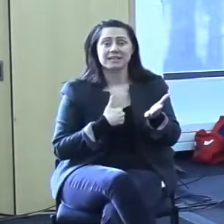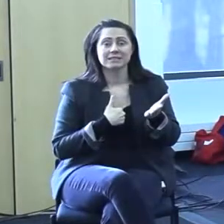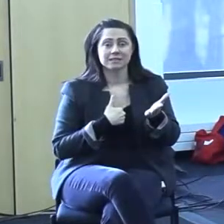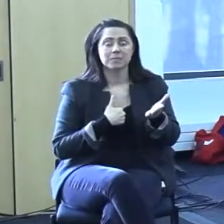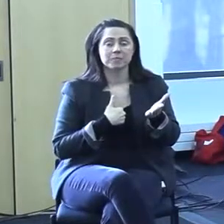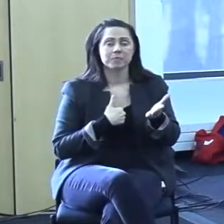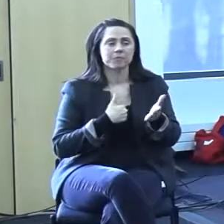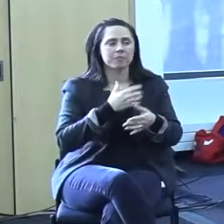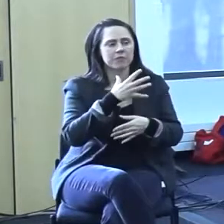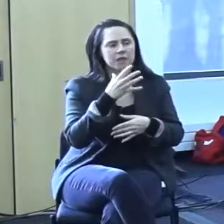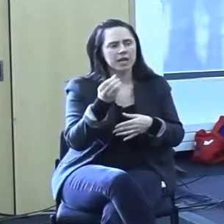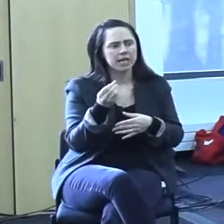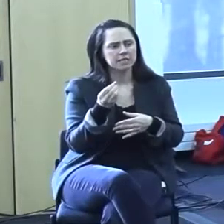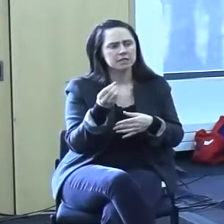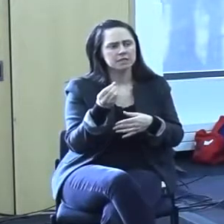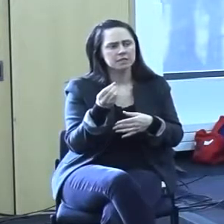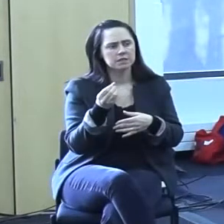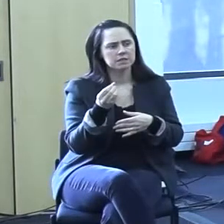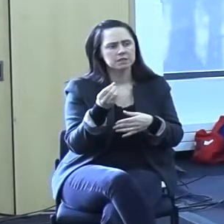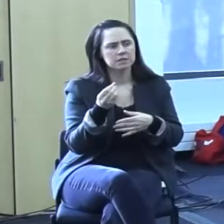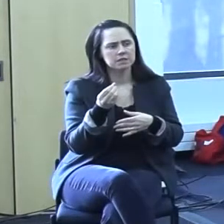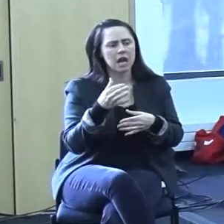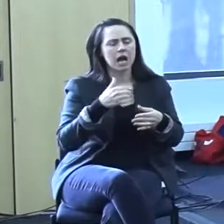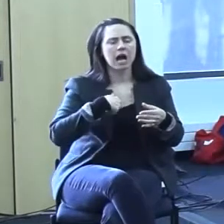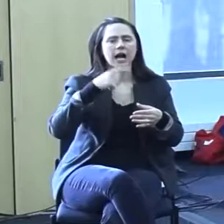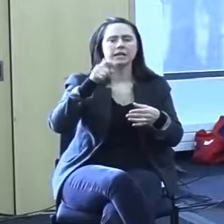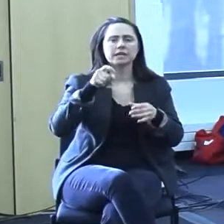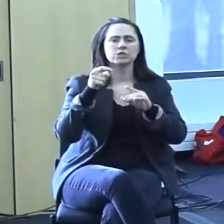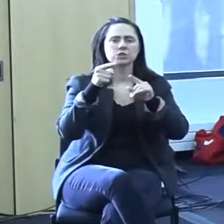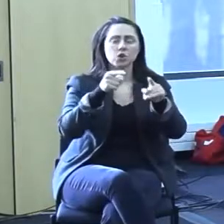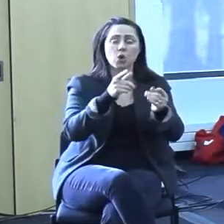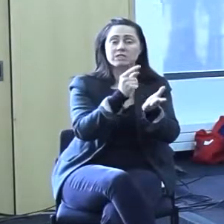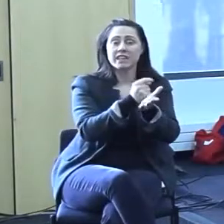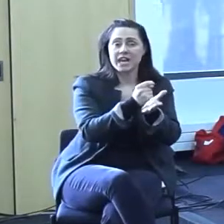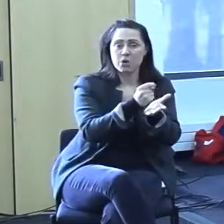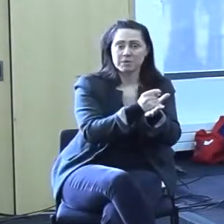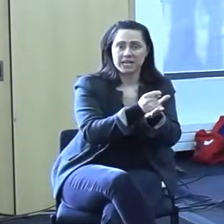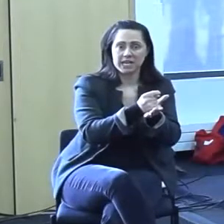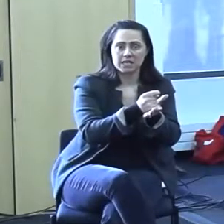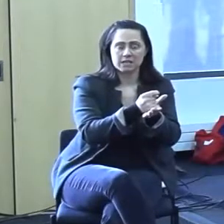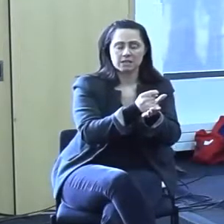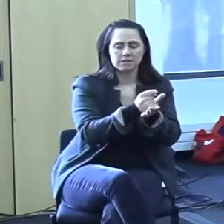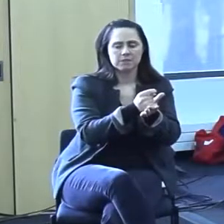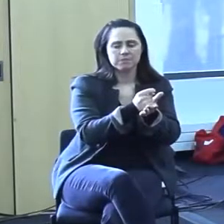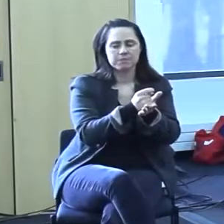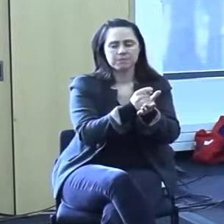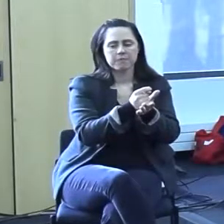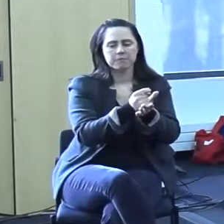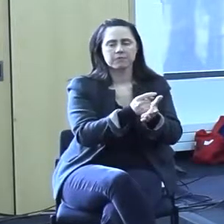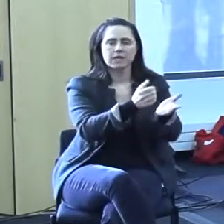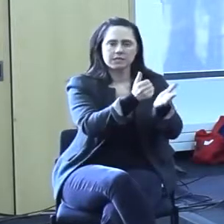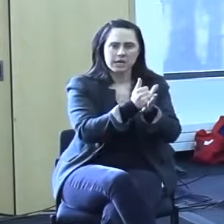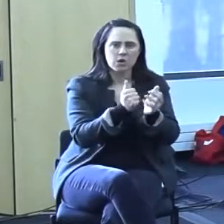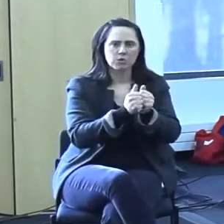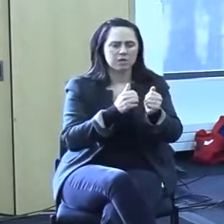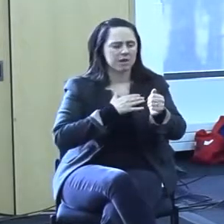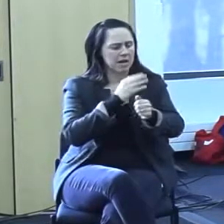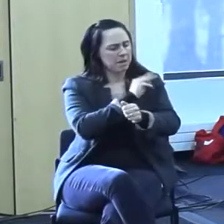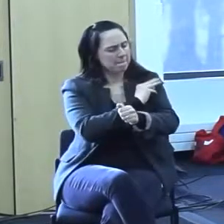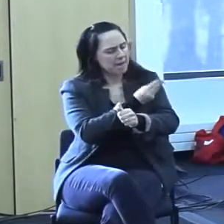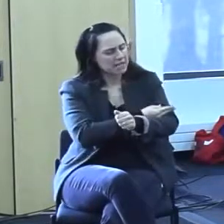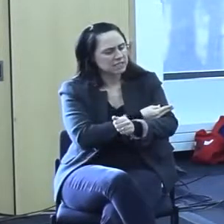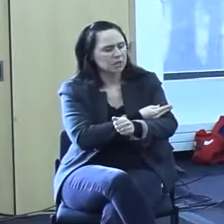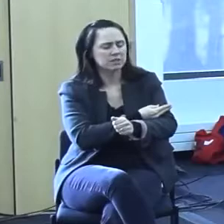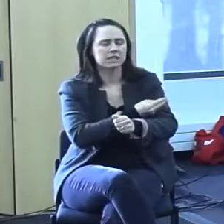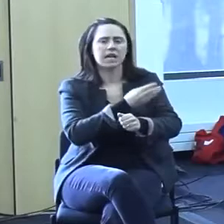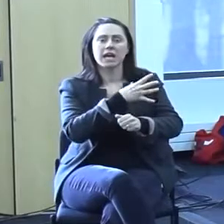me. And I had to go to therapy to help with my muscles,